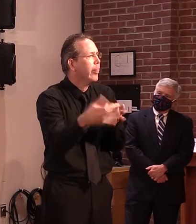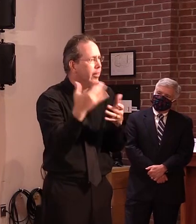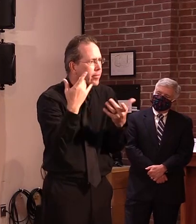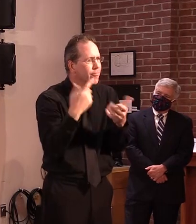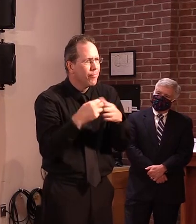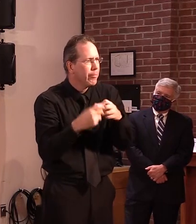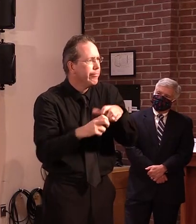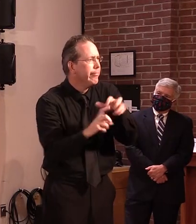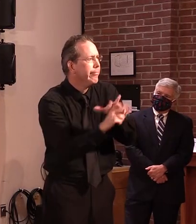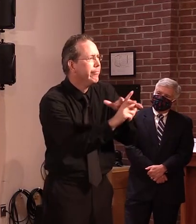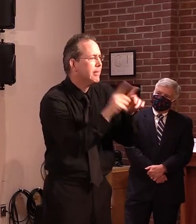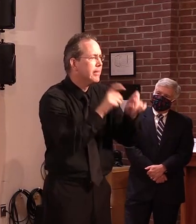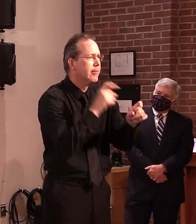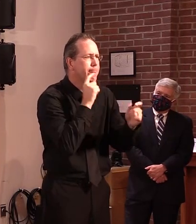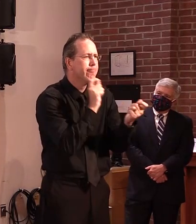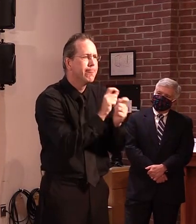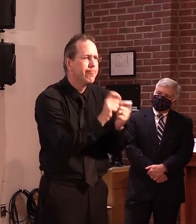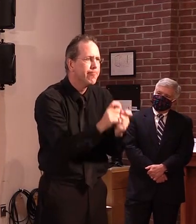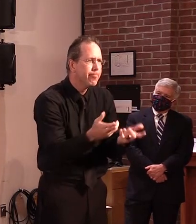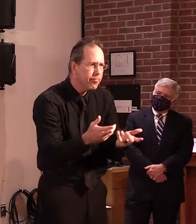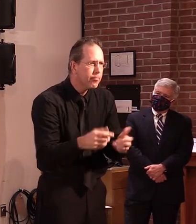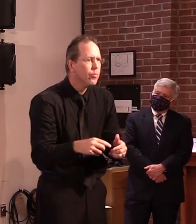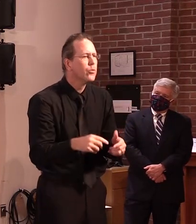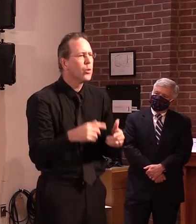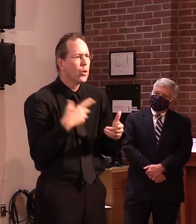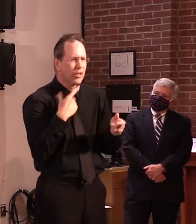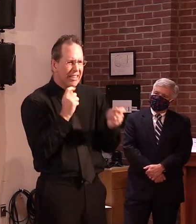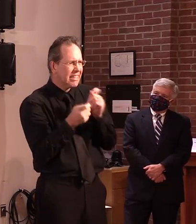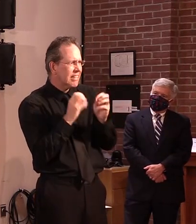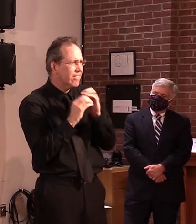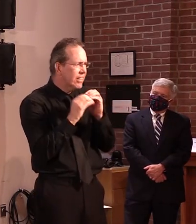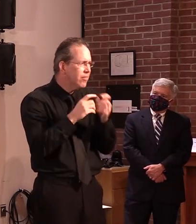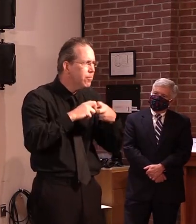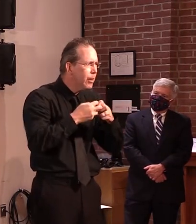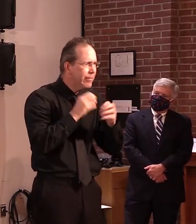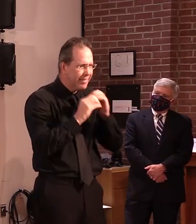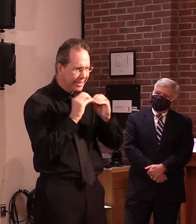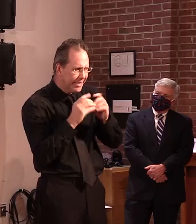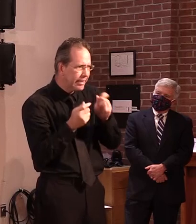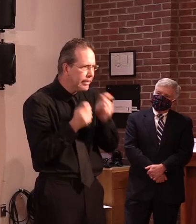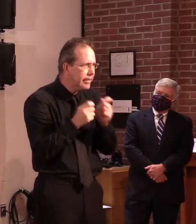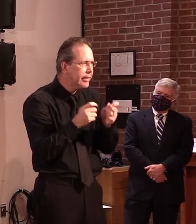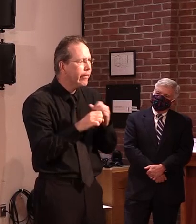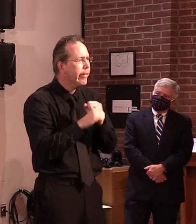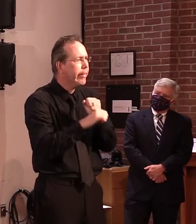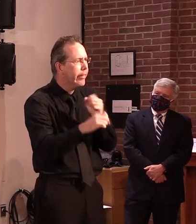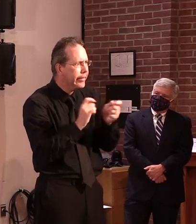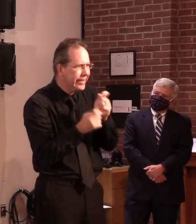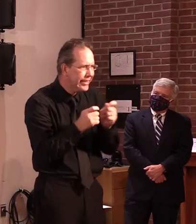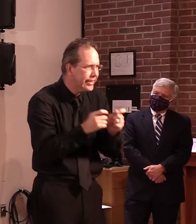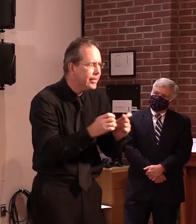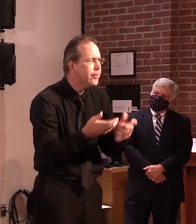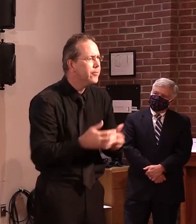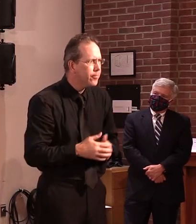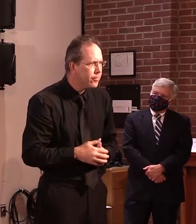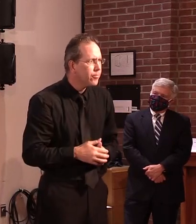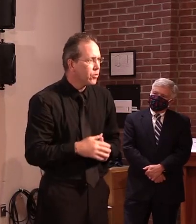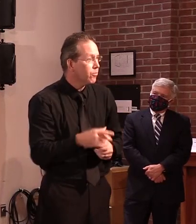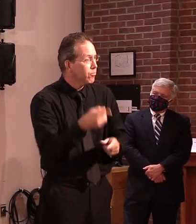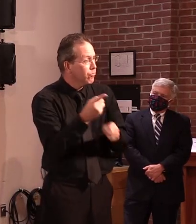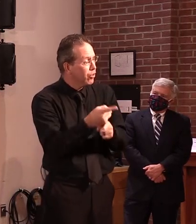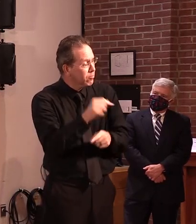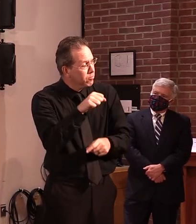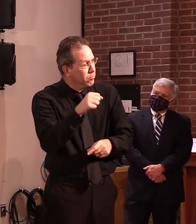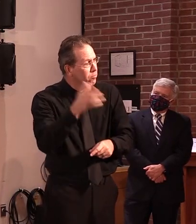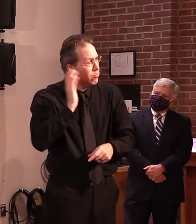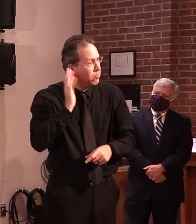states, which they had to overcome before we could use them for real. So you're right, it was probably getting well